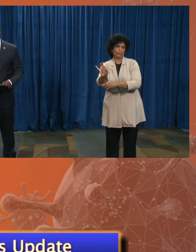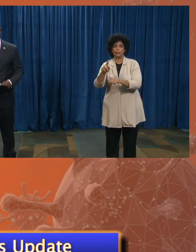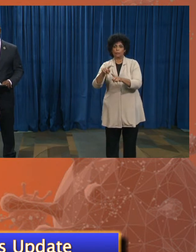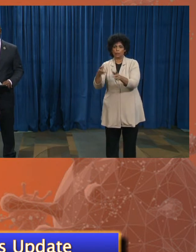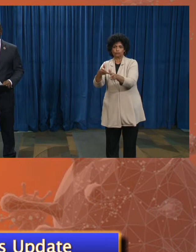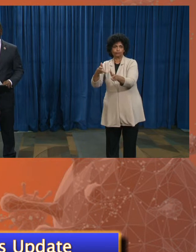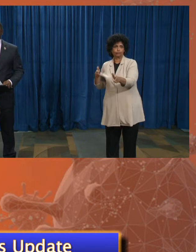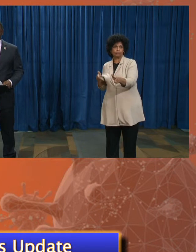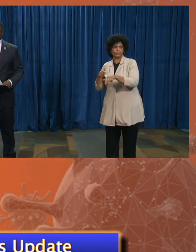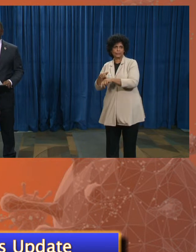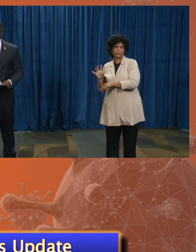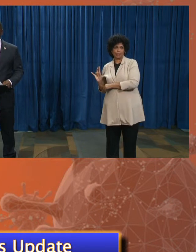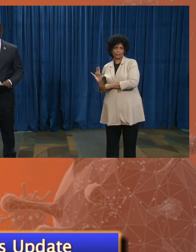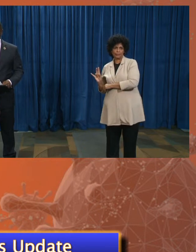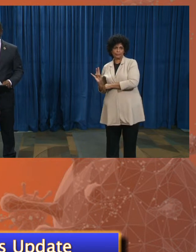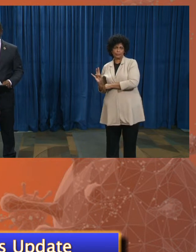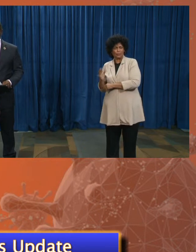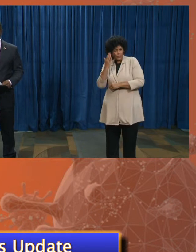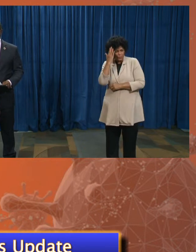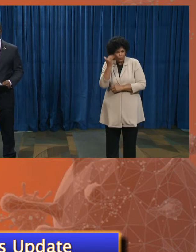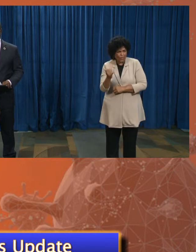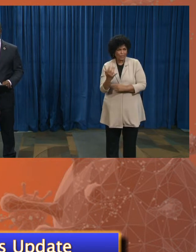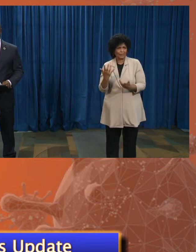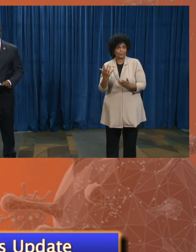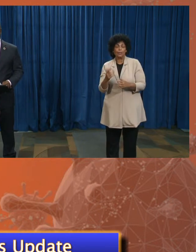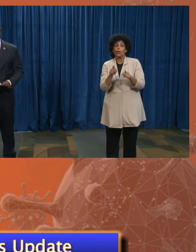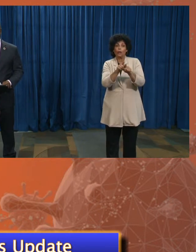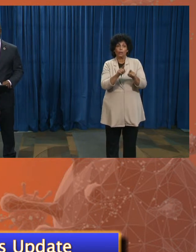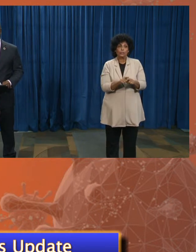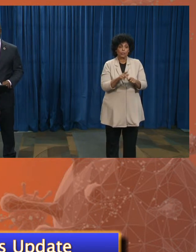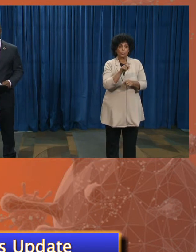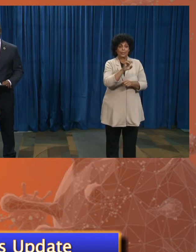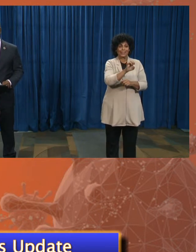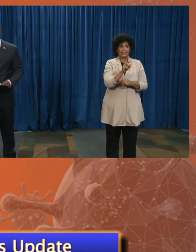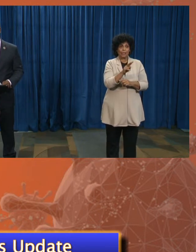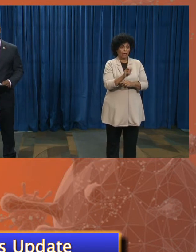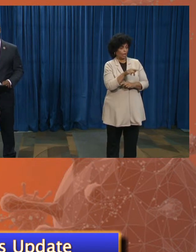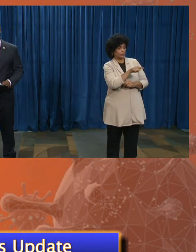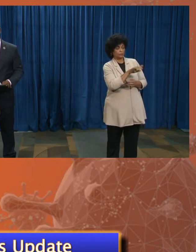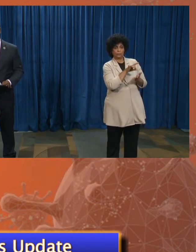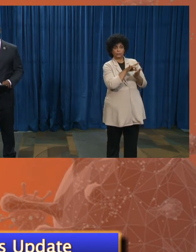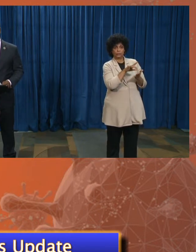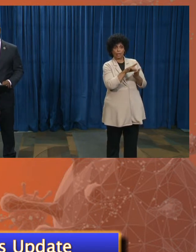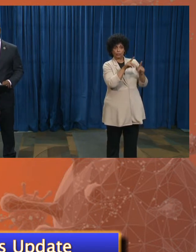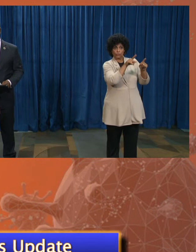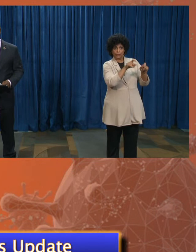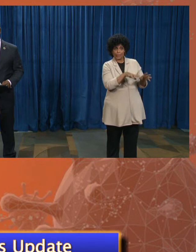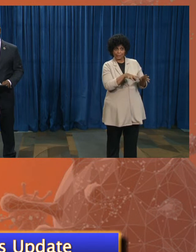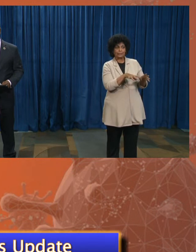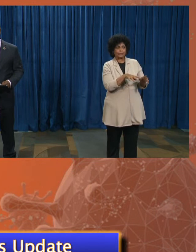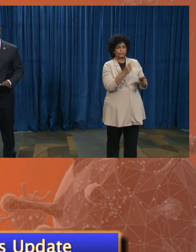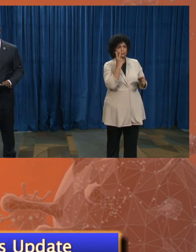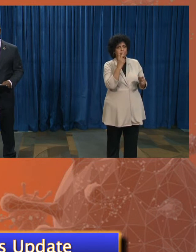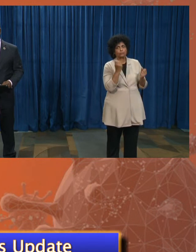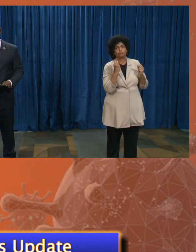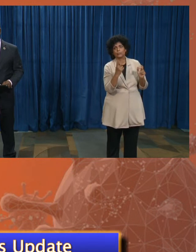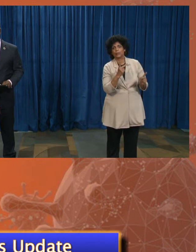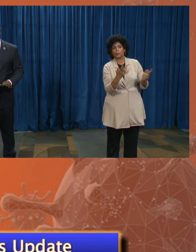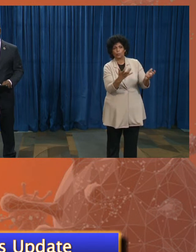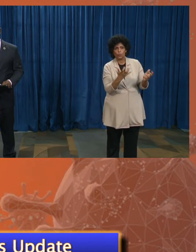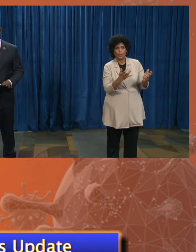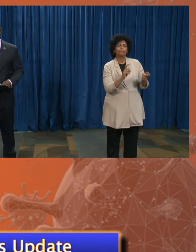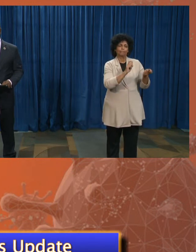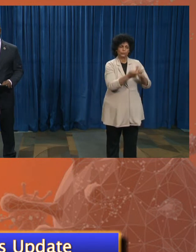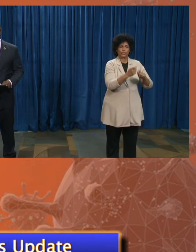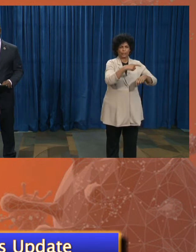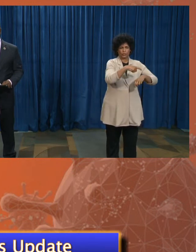Due to the demand, the Econ and South Orange testing sites will change slightly. Starting Thursday,